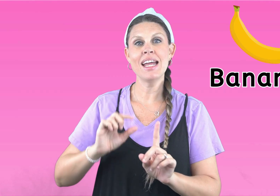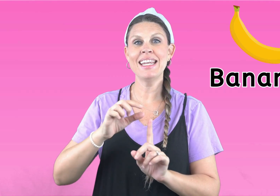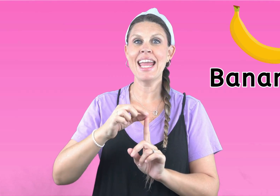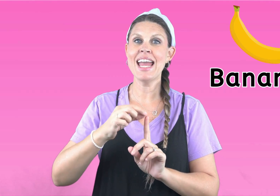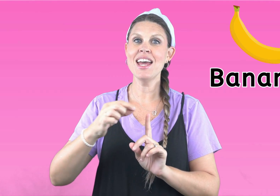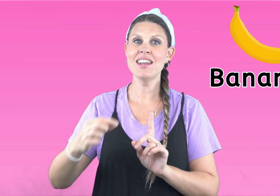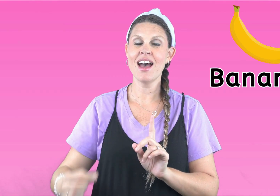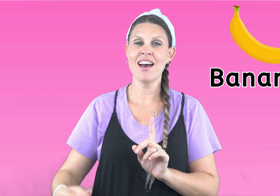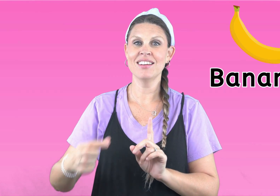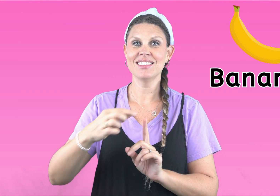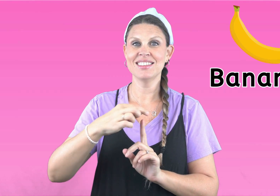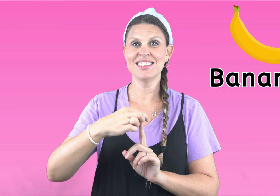banana,